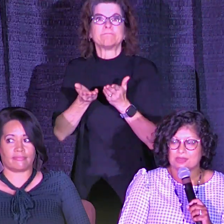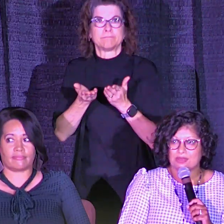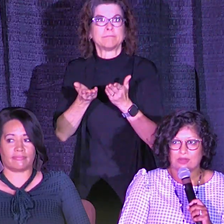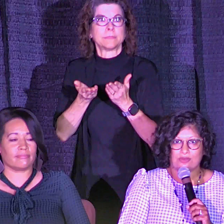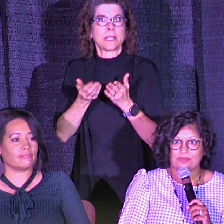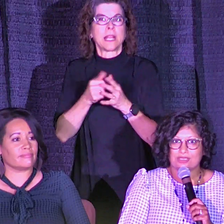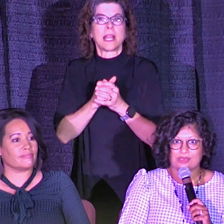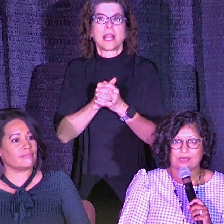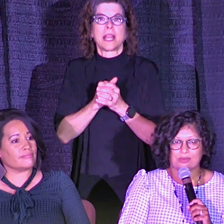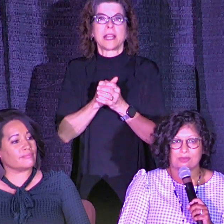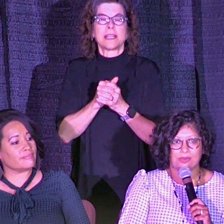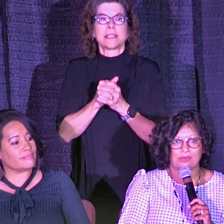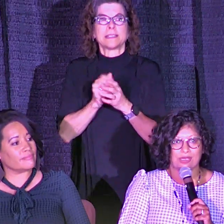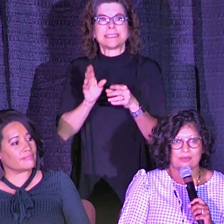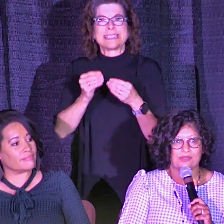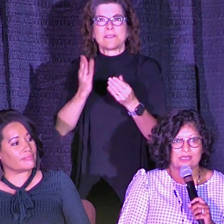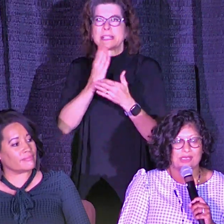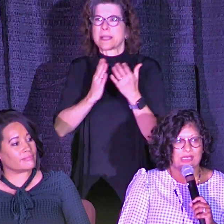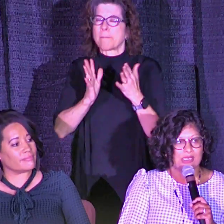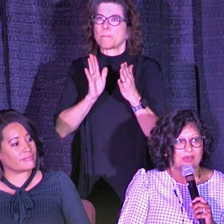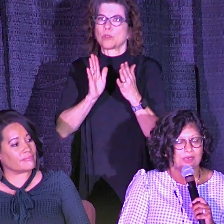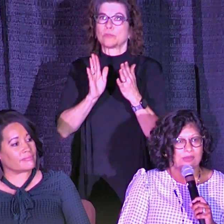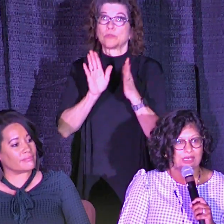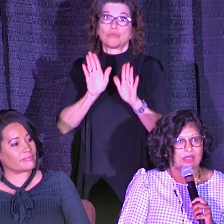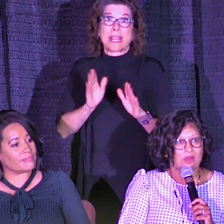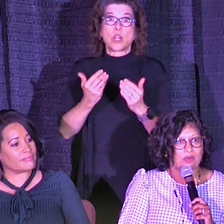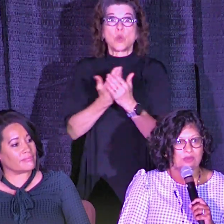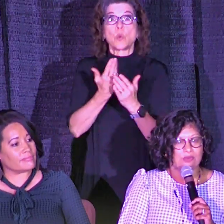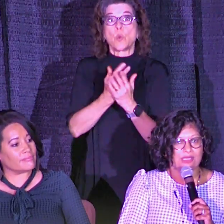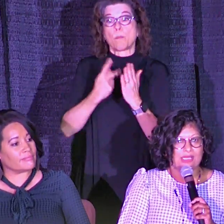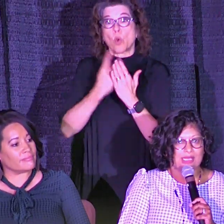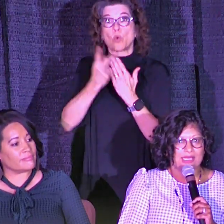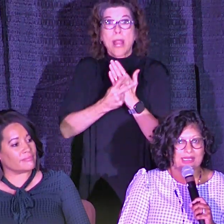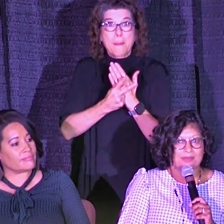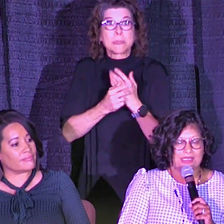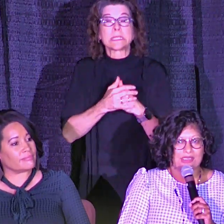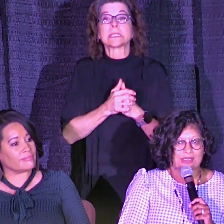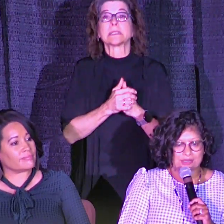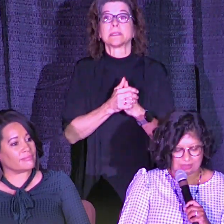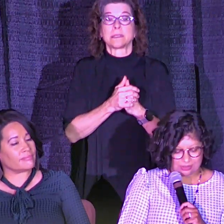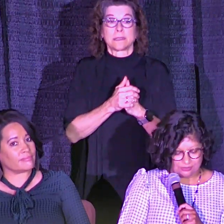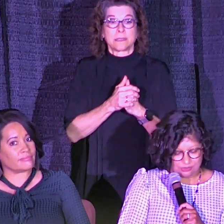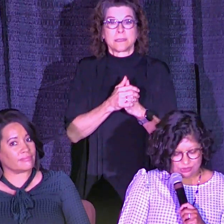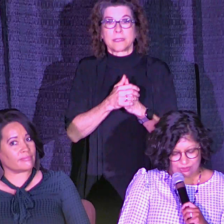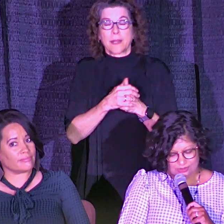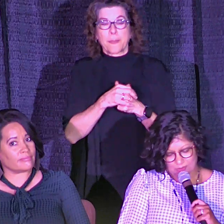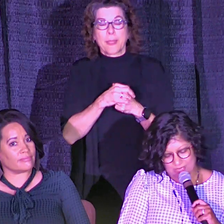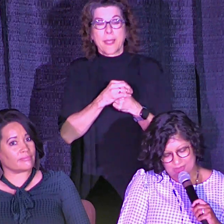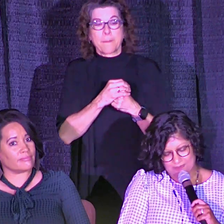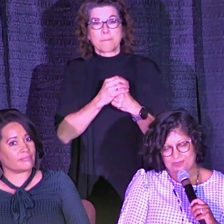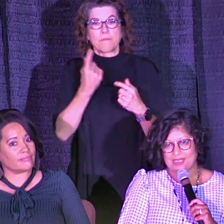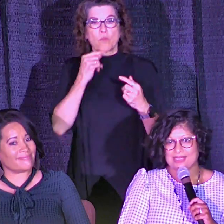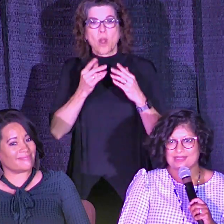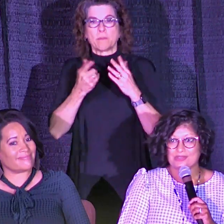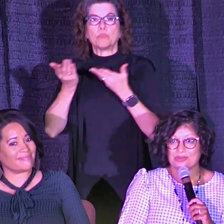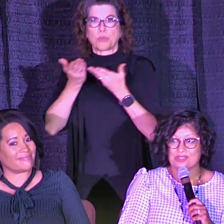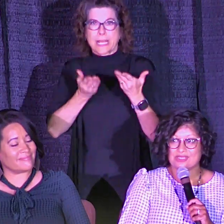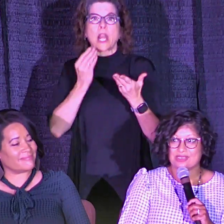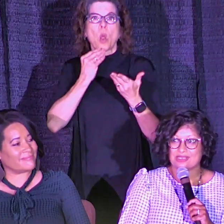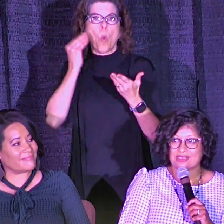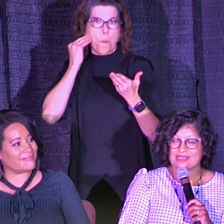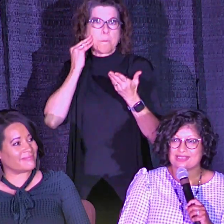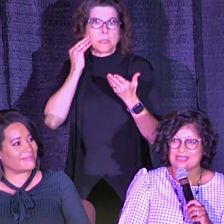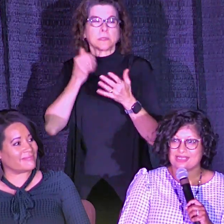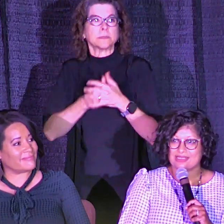some hopefully incredible programs around Bring It Home in the future as well. So